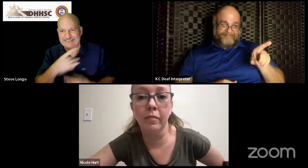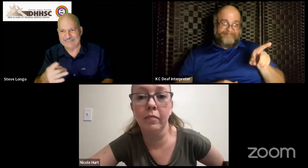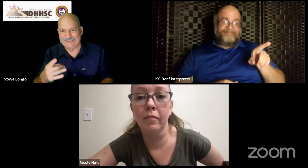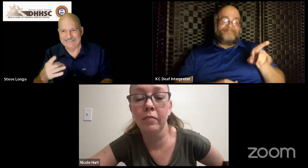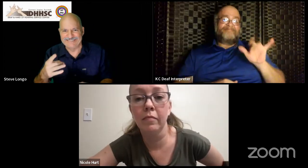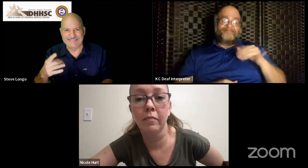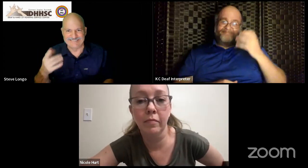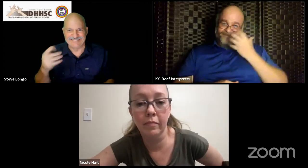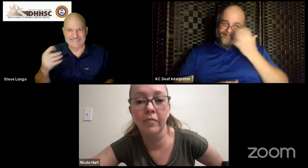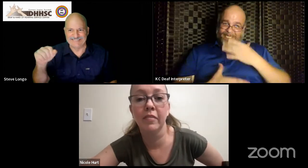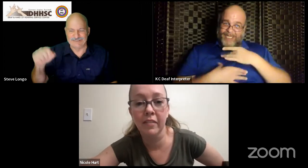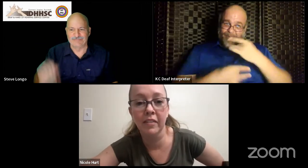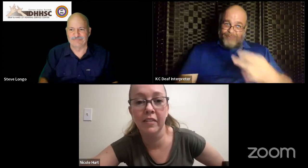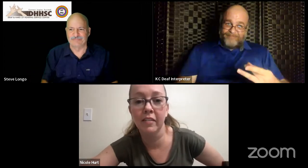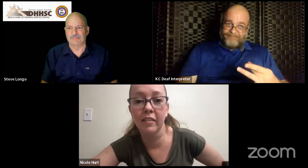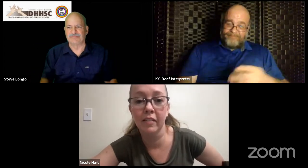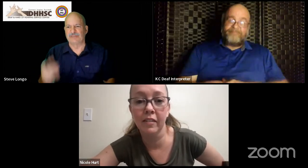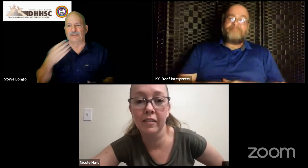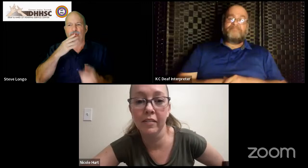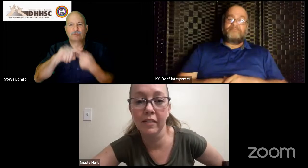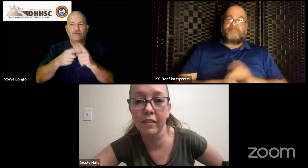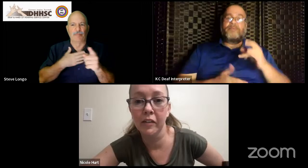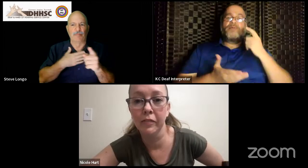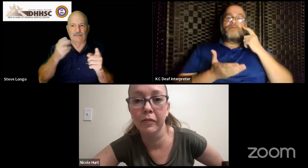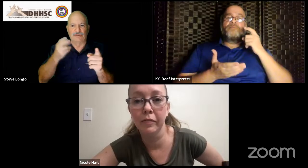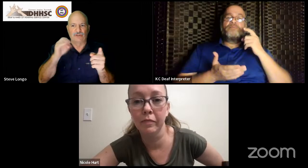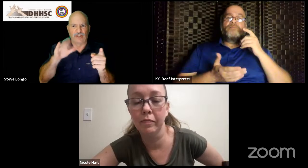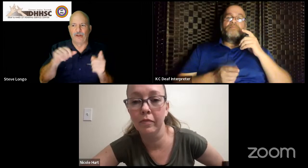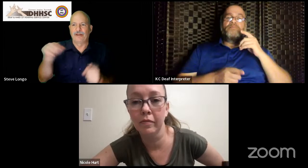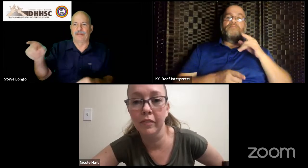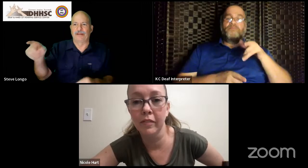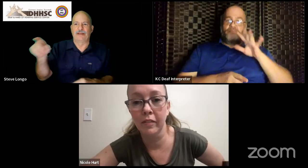And Larry and Christian knew each other.